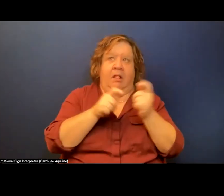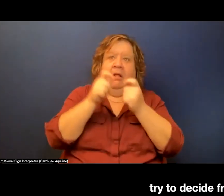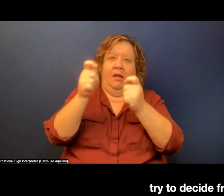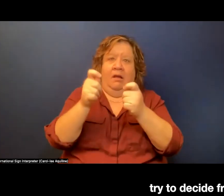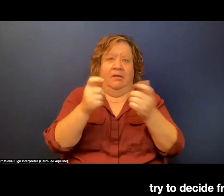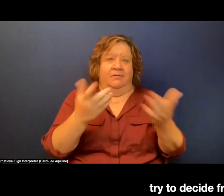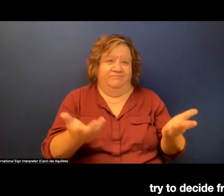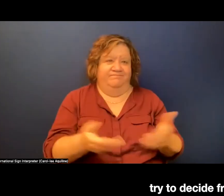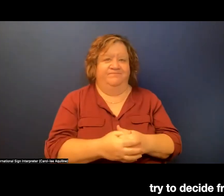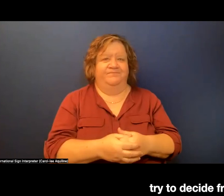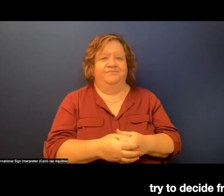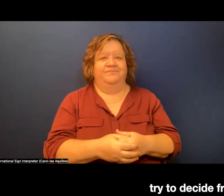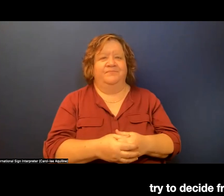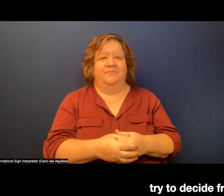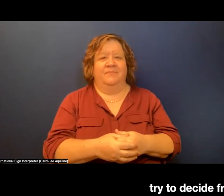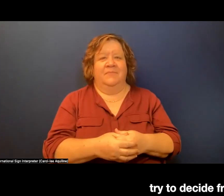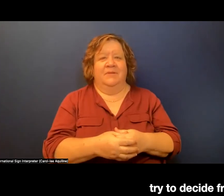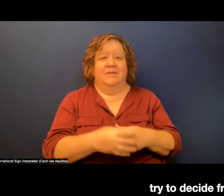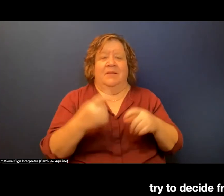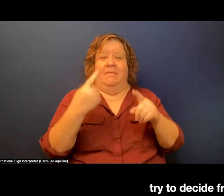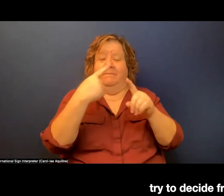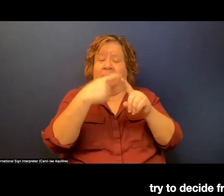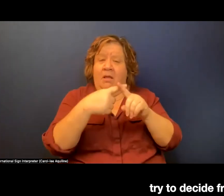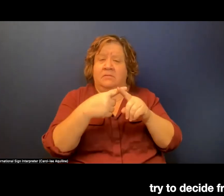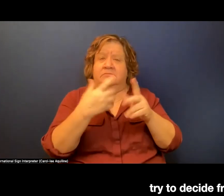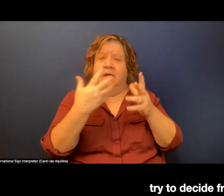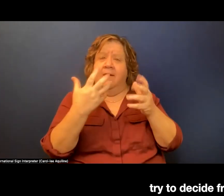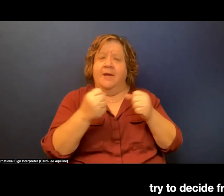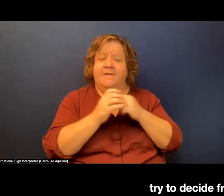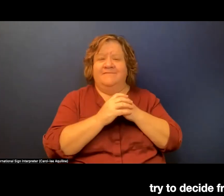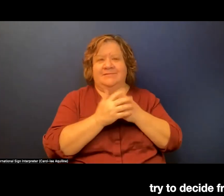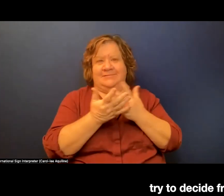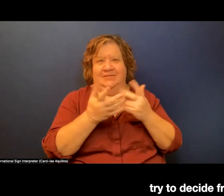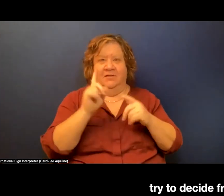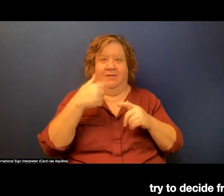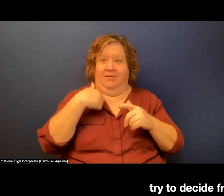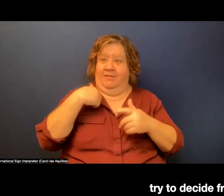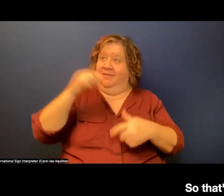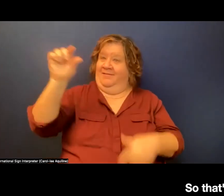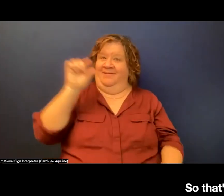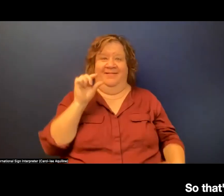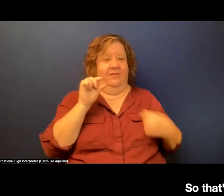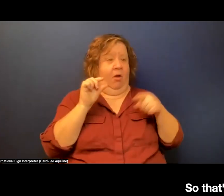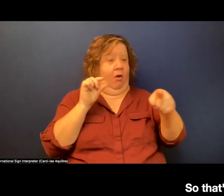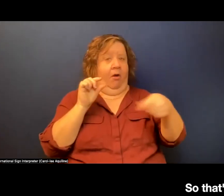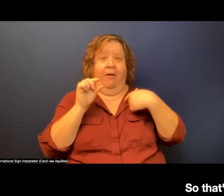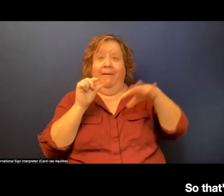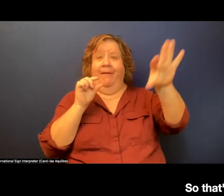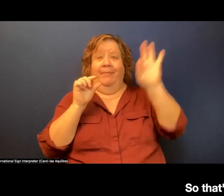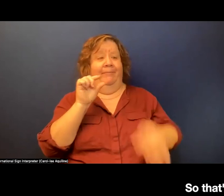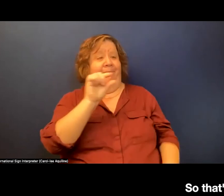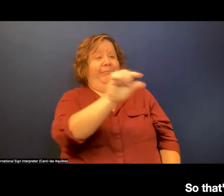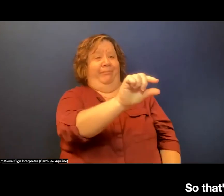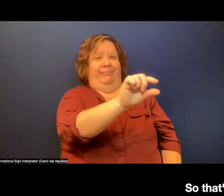to decide from so far away which organisations should get funding. So